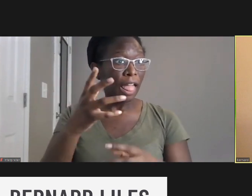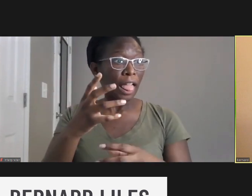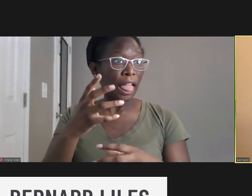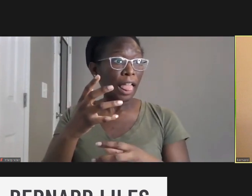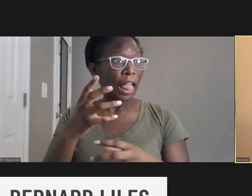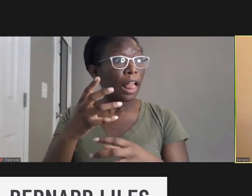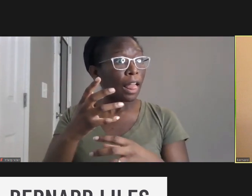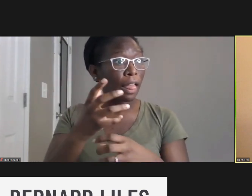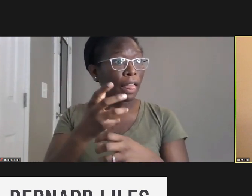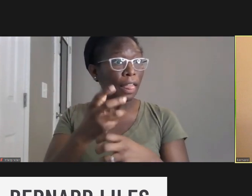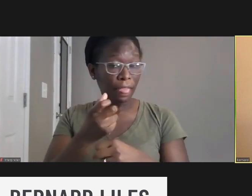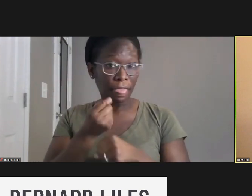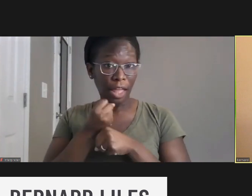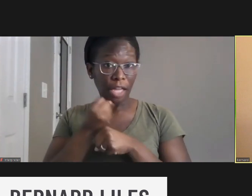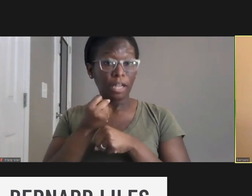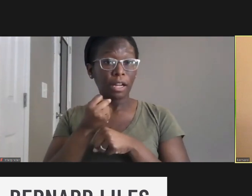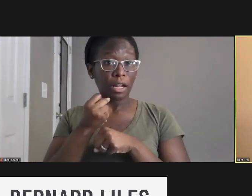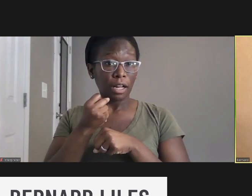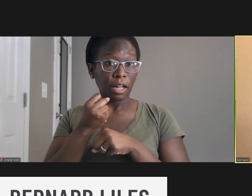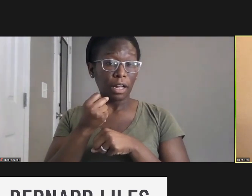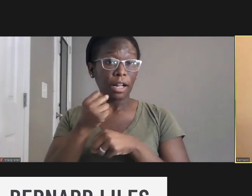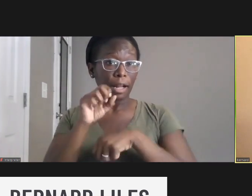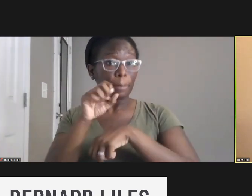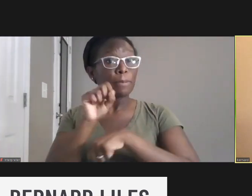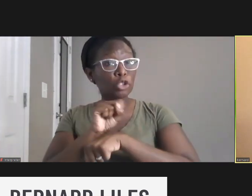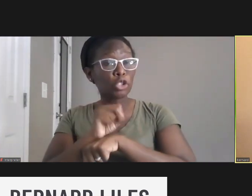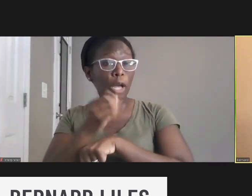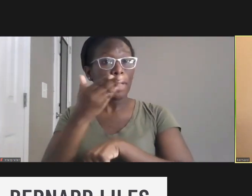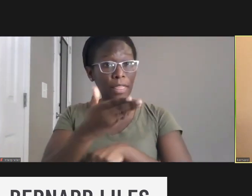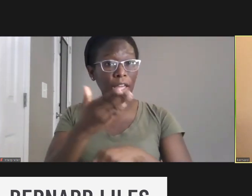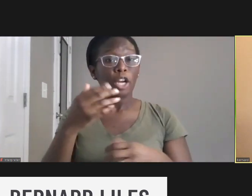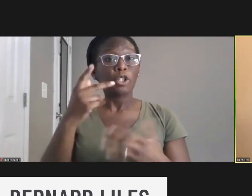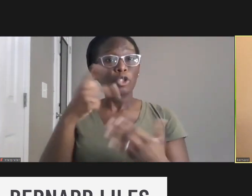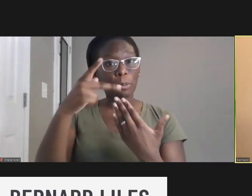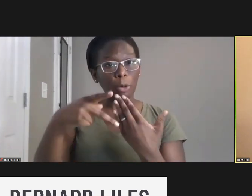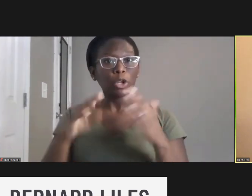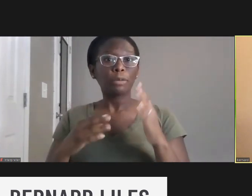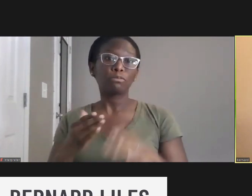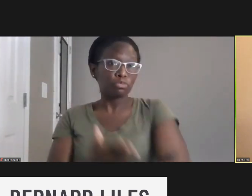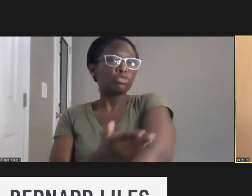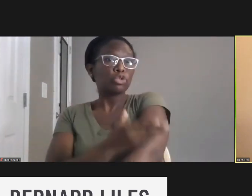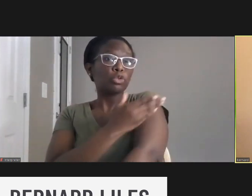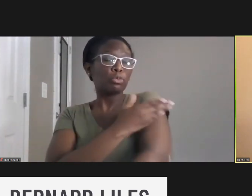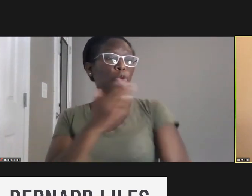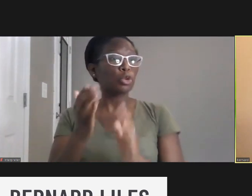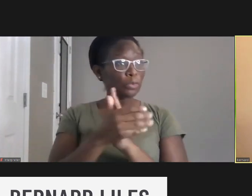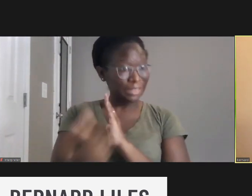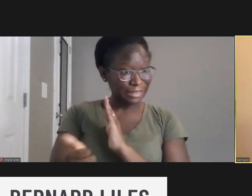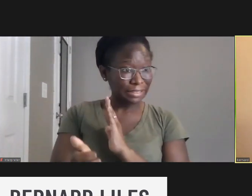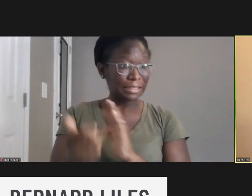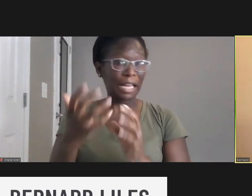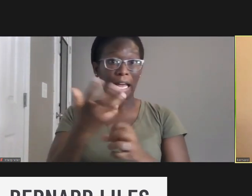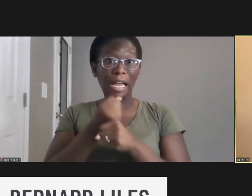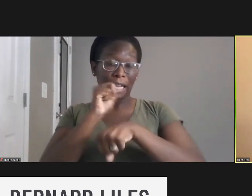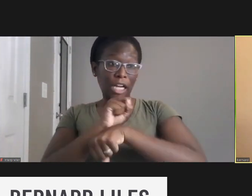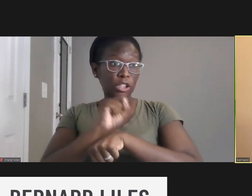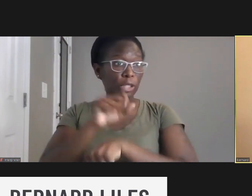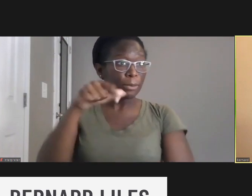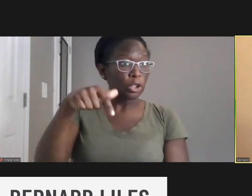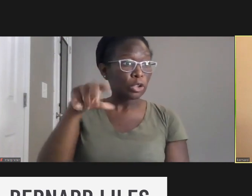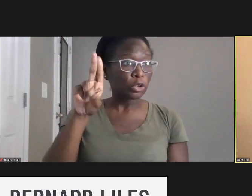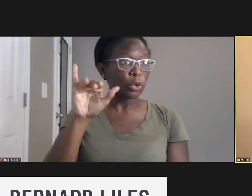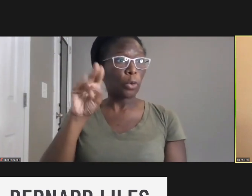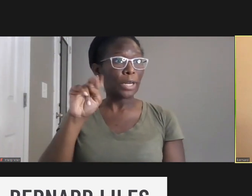to improve skills. I got They got me a job at Chris House as a mailroom